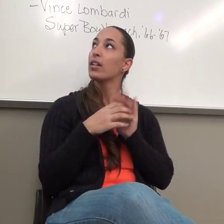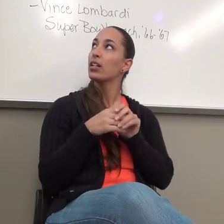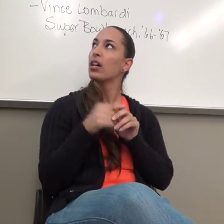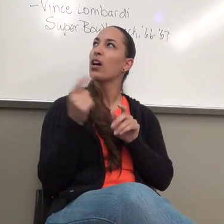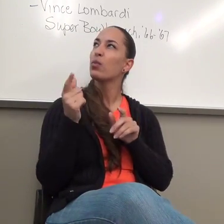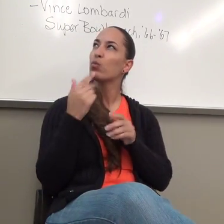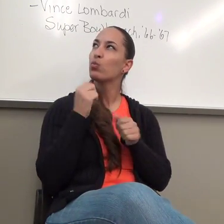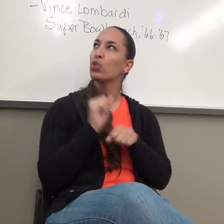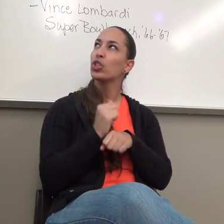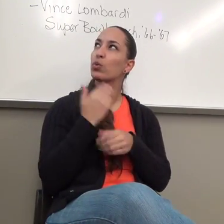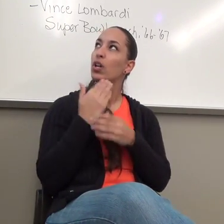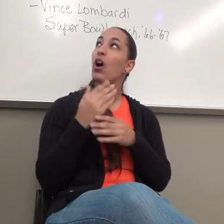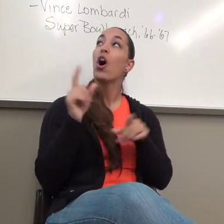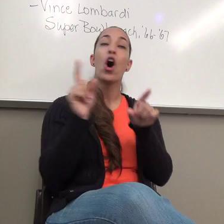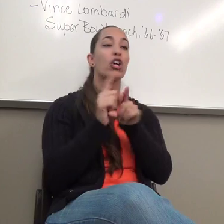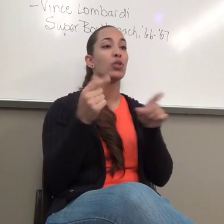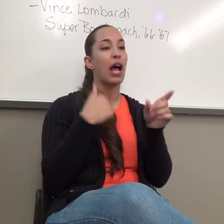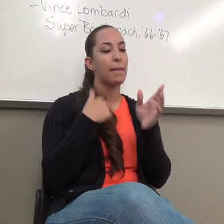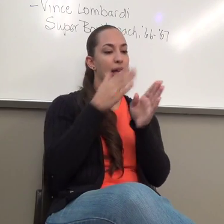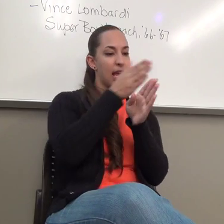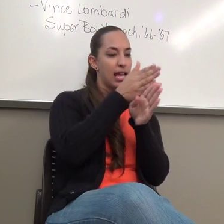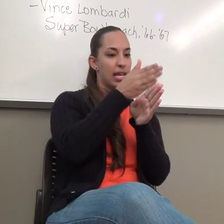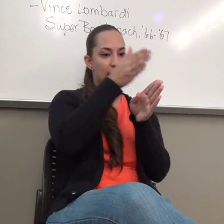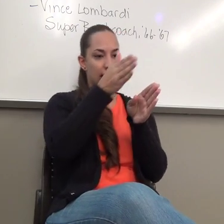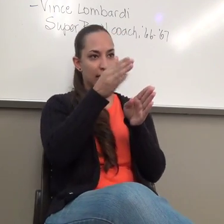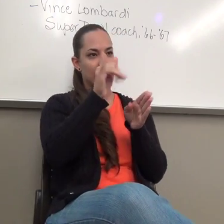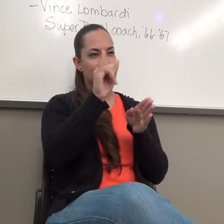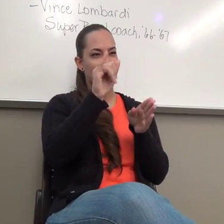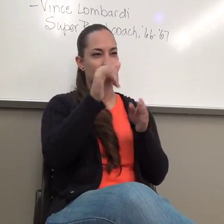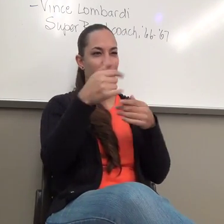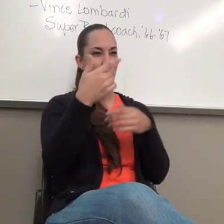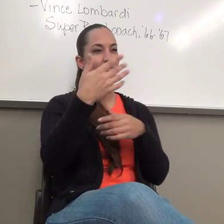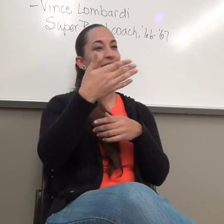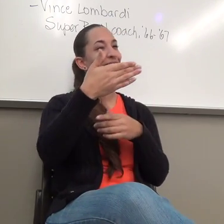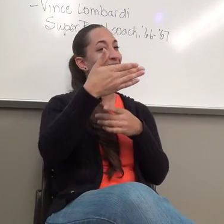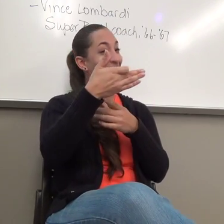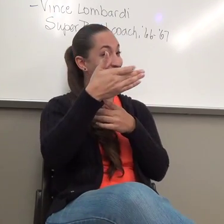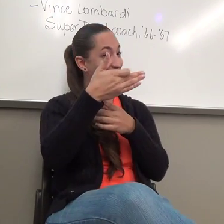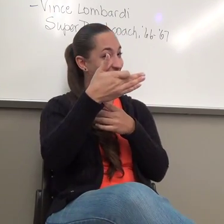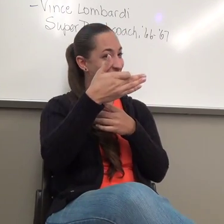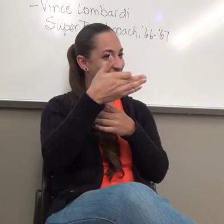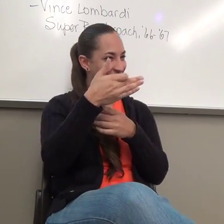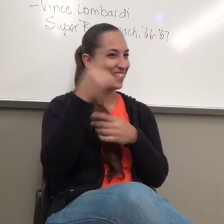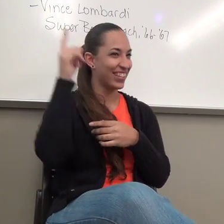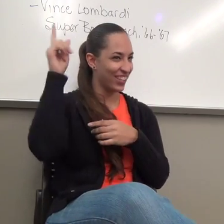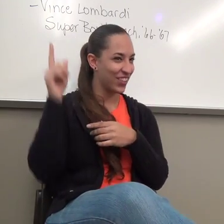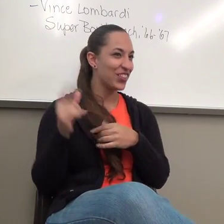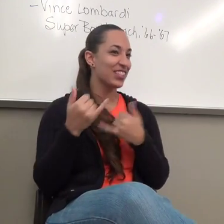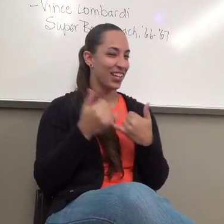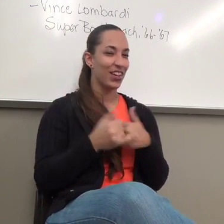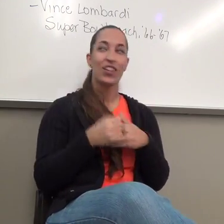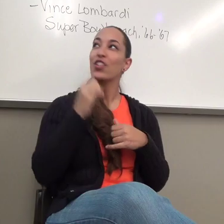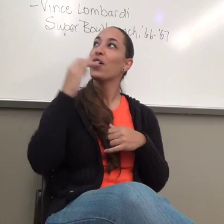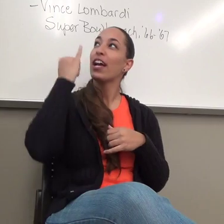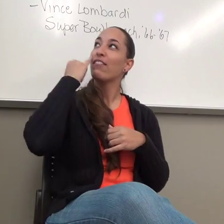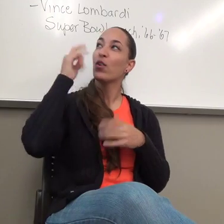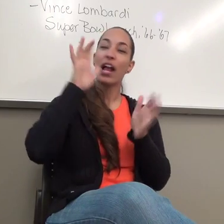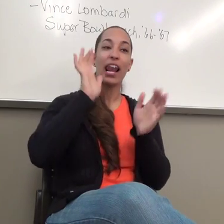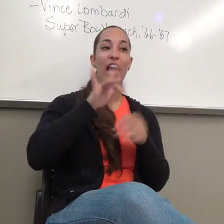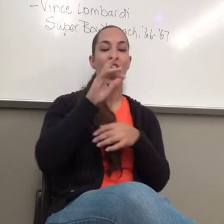now indented all these things. So I have this heading, I can put this heading in, and everything under there. So if you click on the description paragraph now,